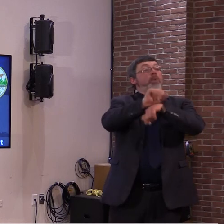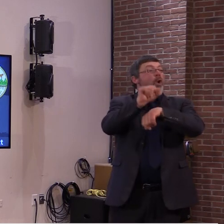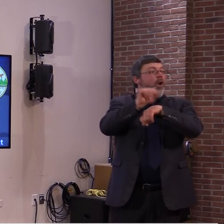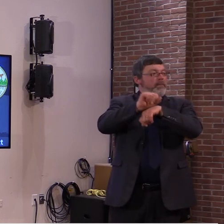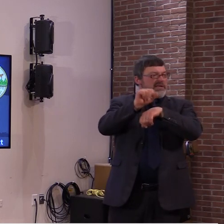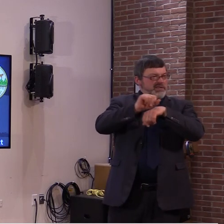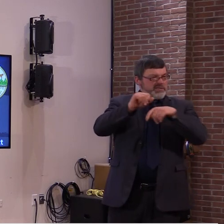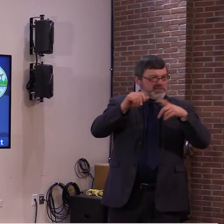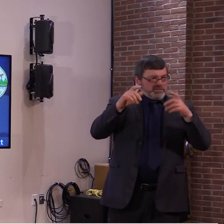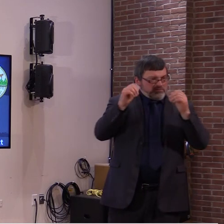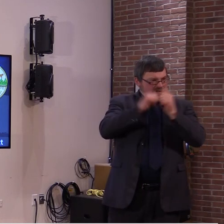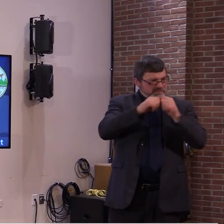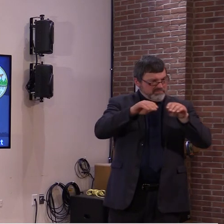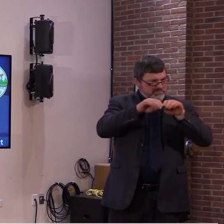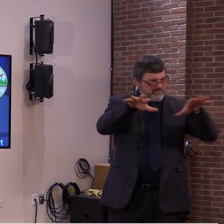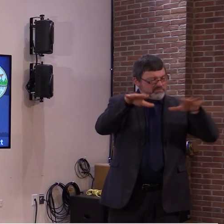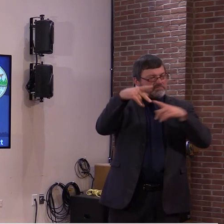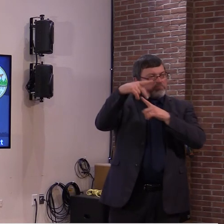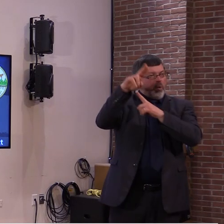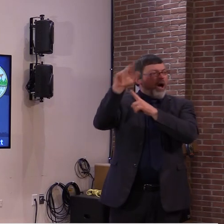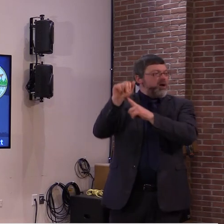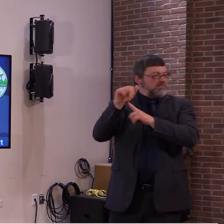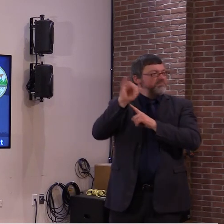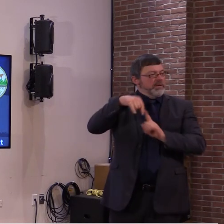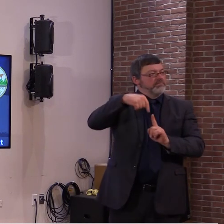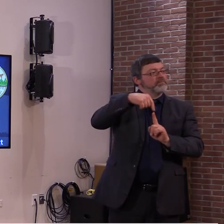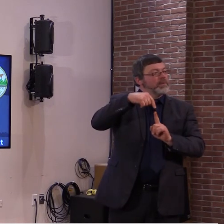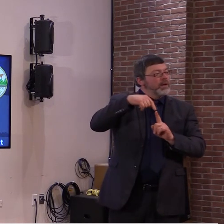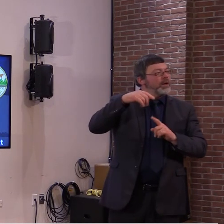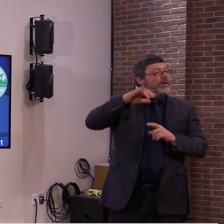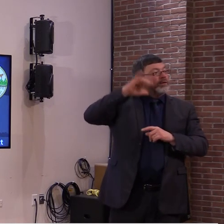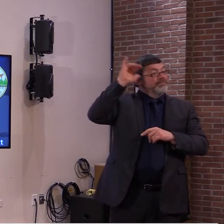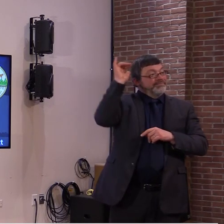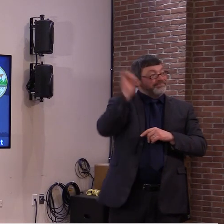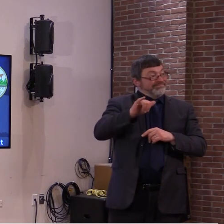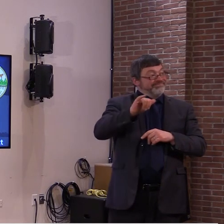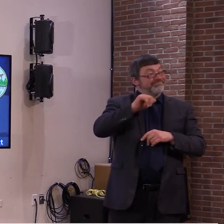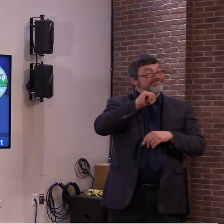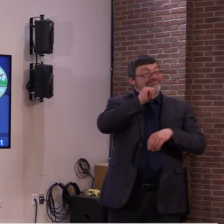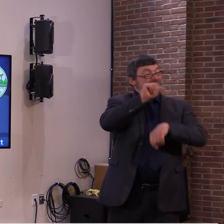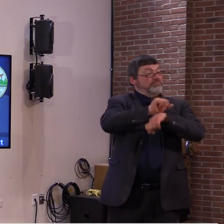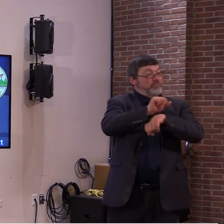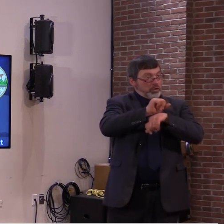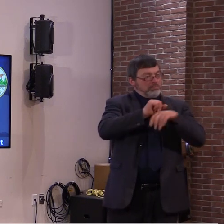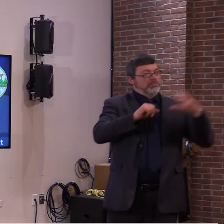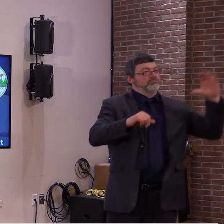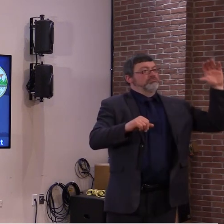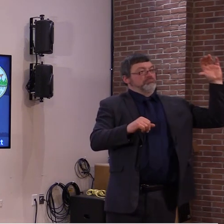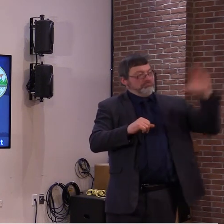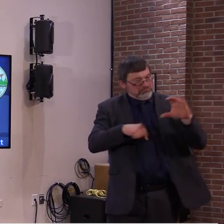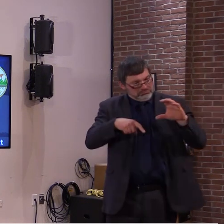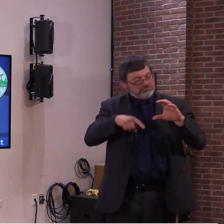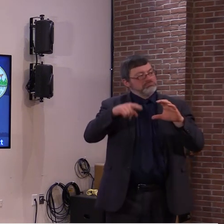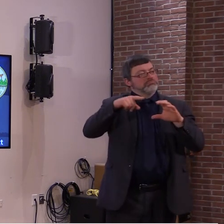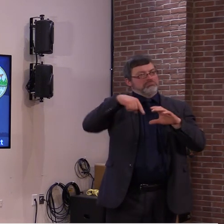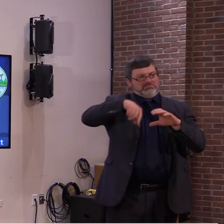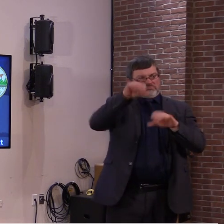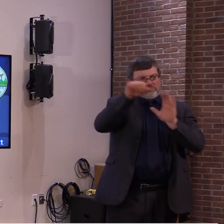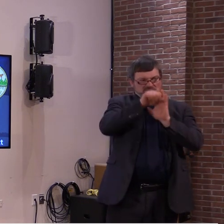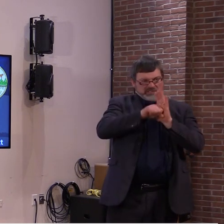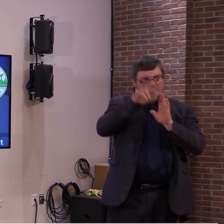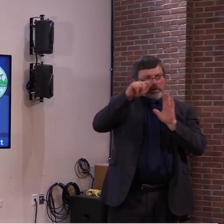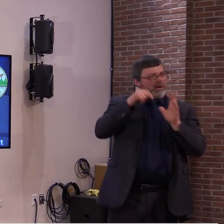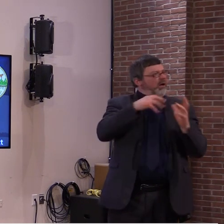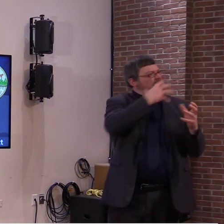it any idea of how much money that will bring into the state, or is that too amorphous? I think it's about $300 a